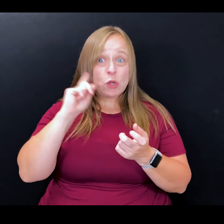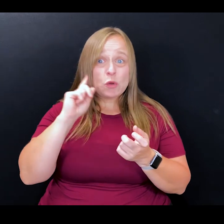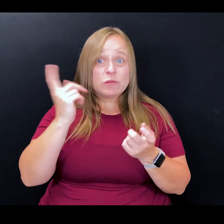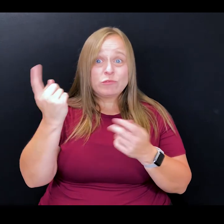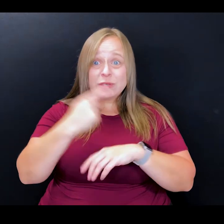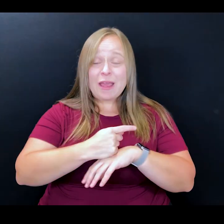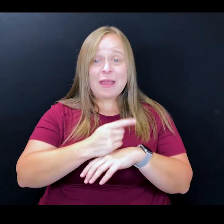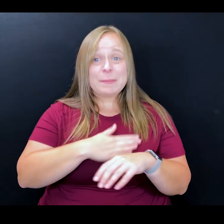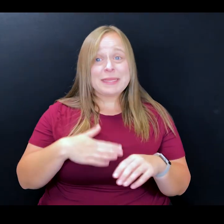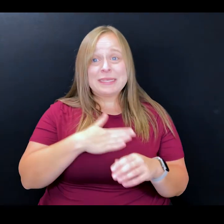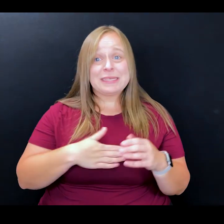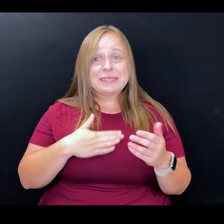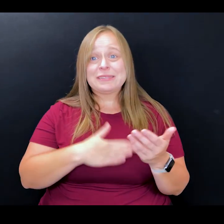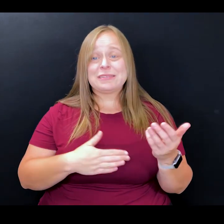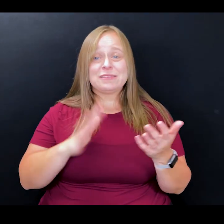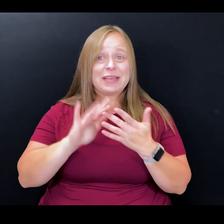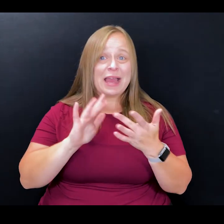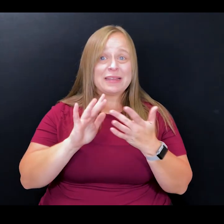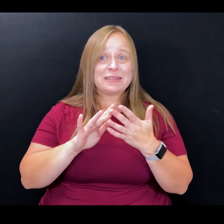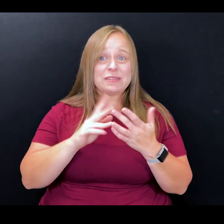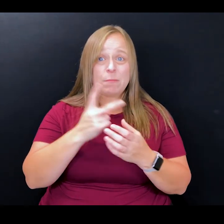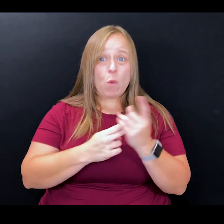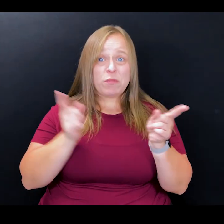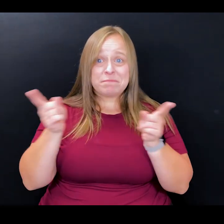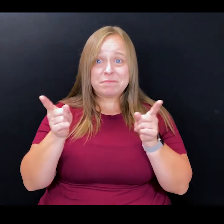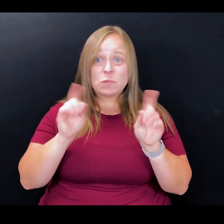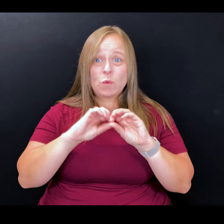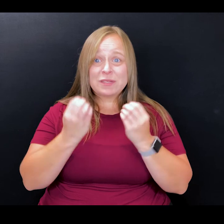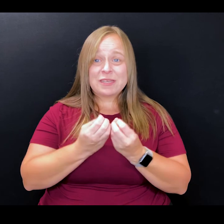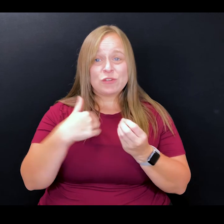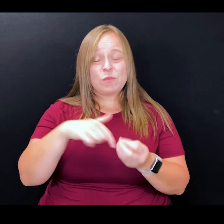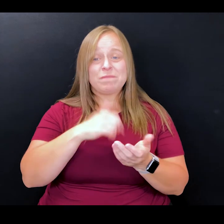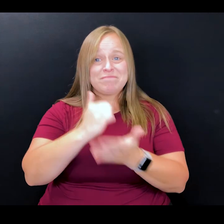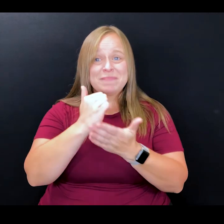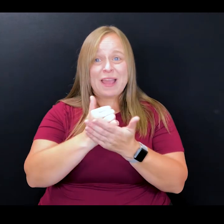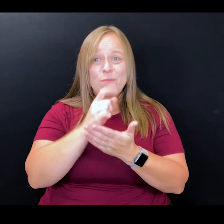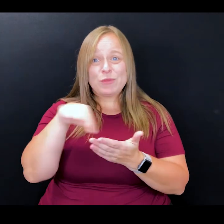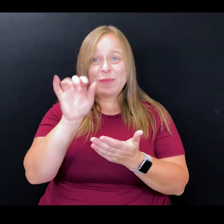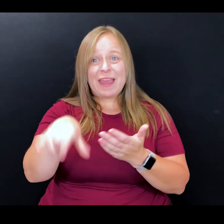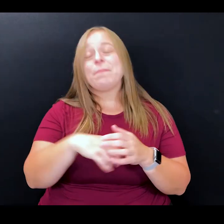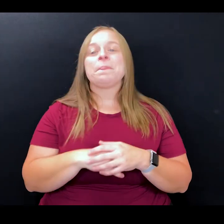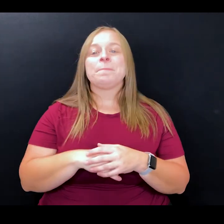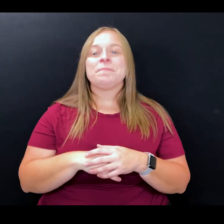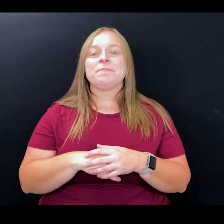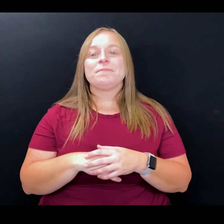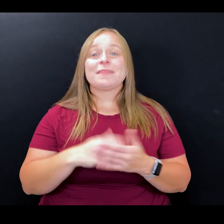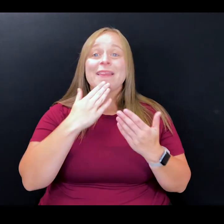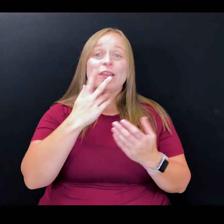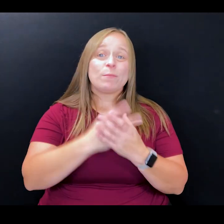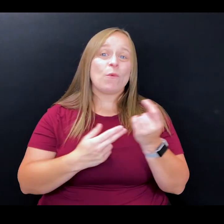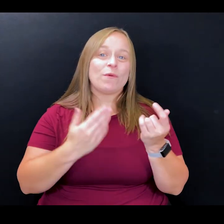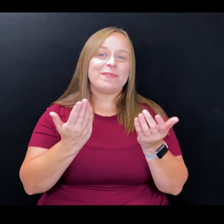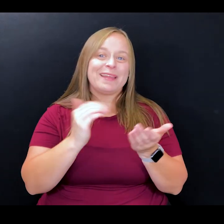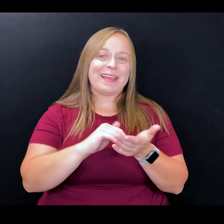today, certainly feel free to reach out to both organizations, and we will be happy to help you with that. Thank you both so much